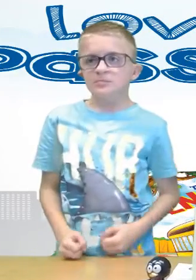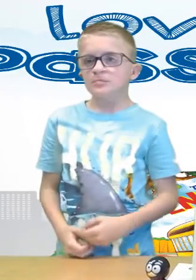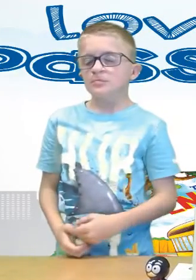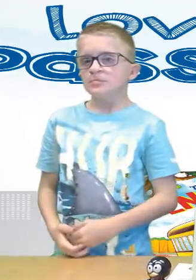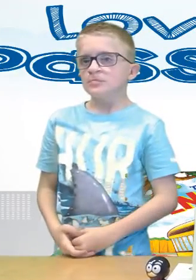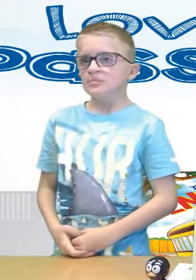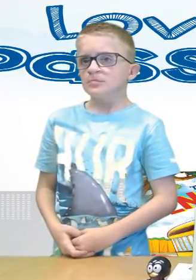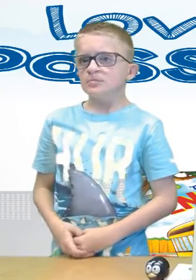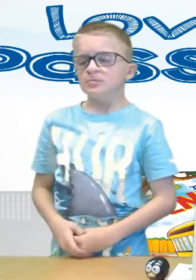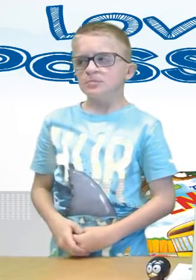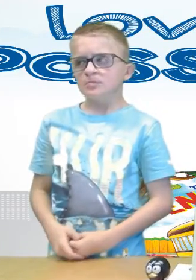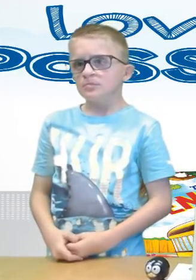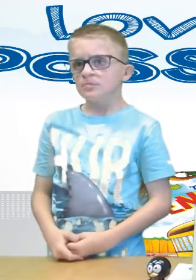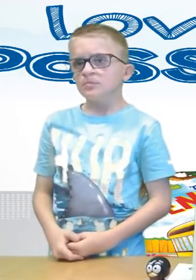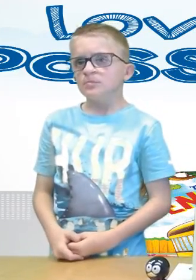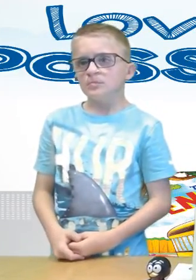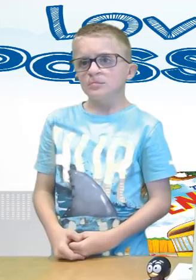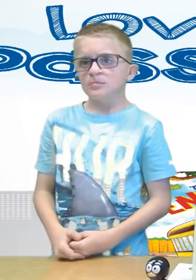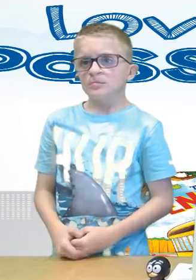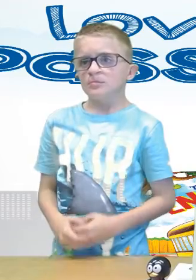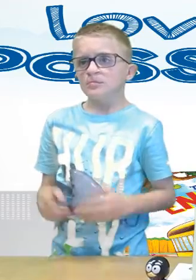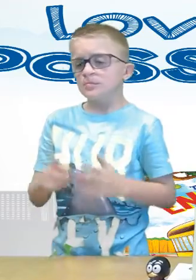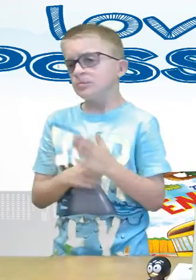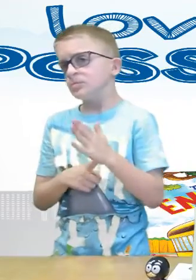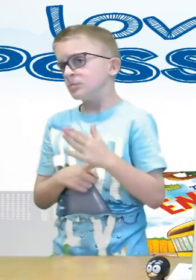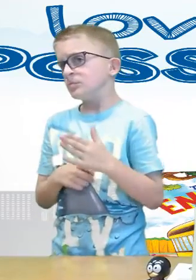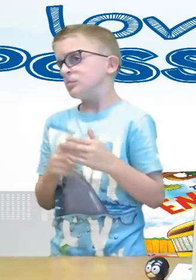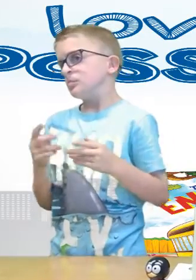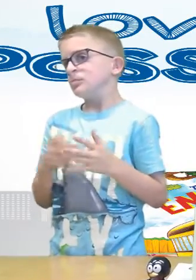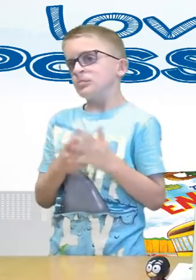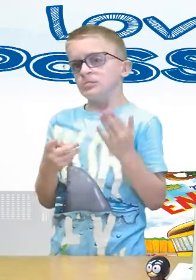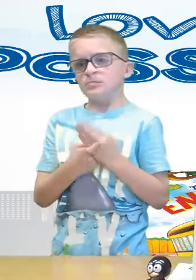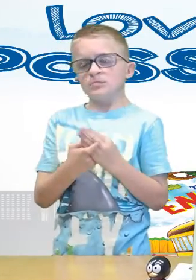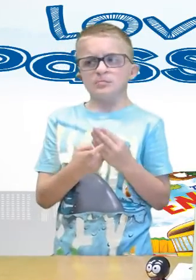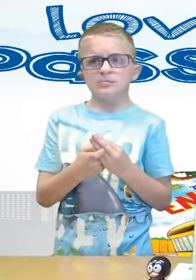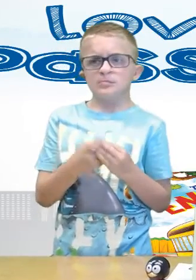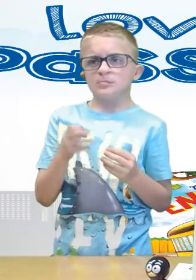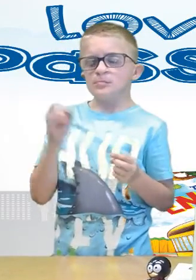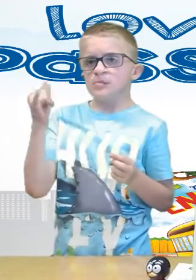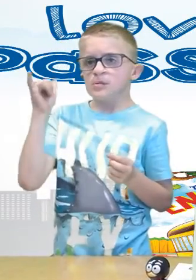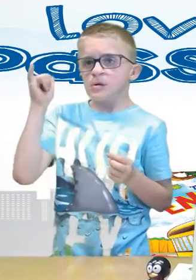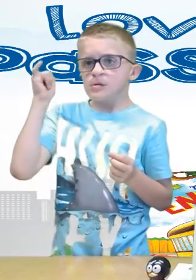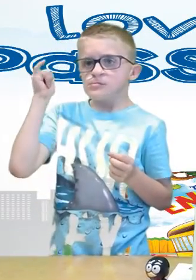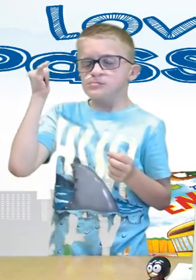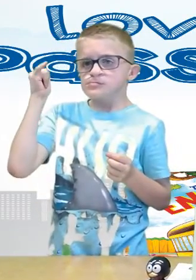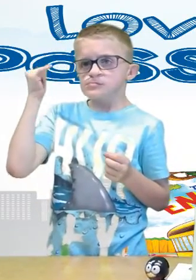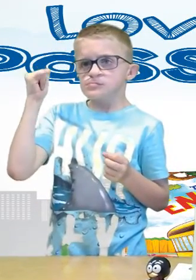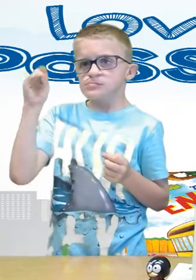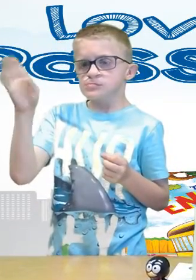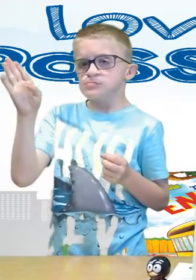Gather your gacha tickets because today the source store will be open during your morning recess.